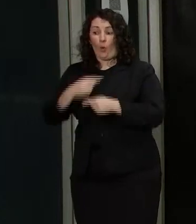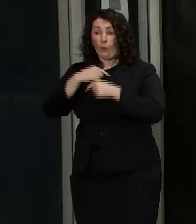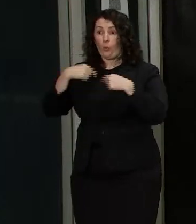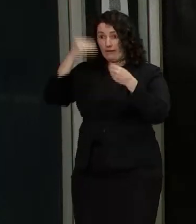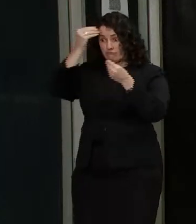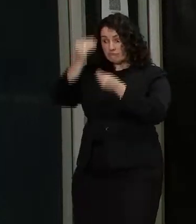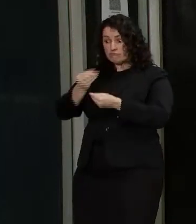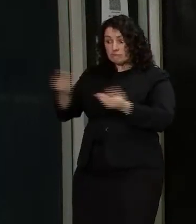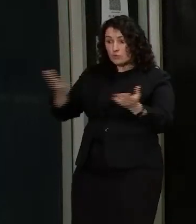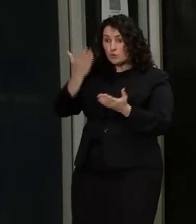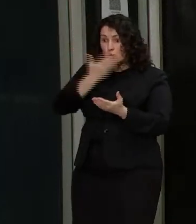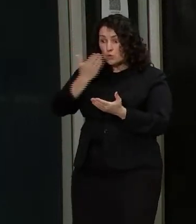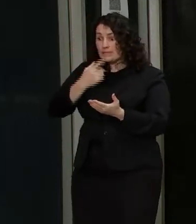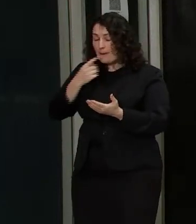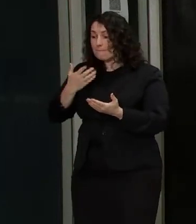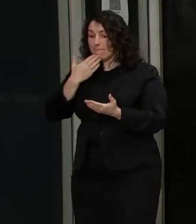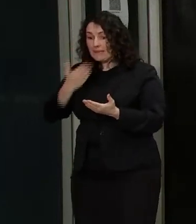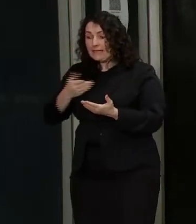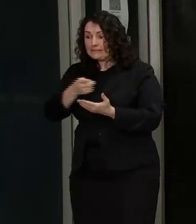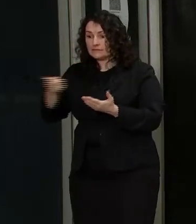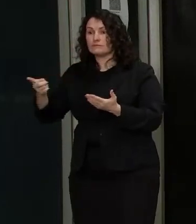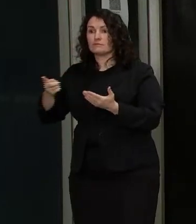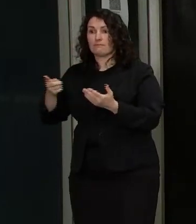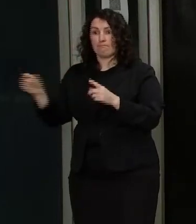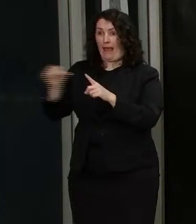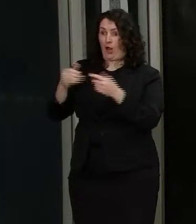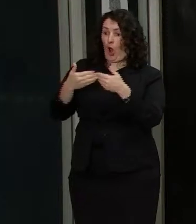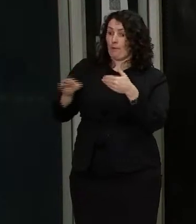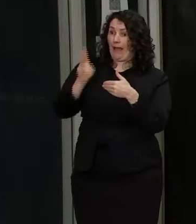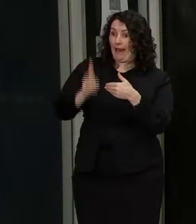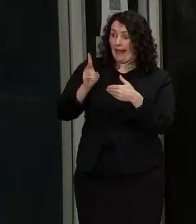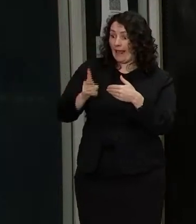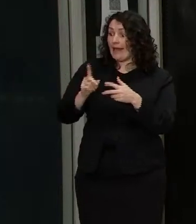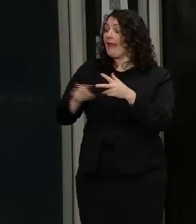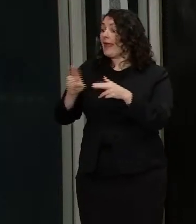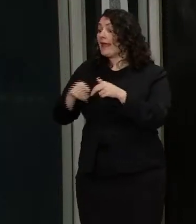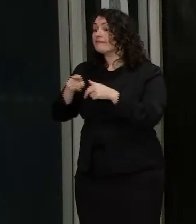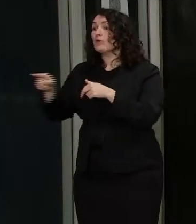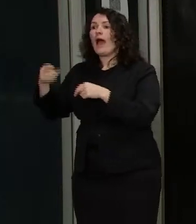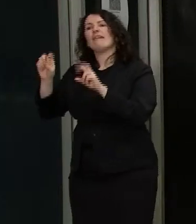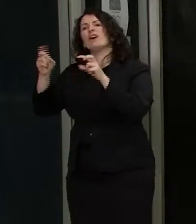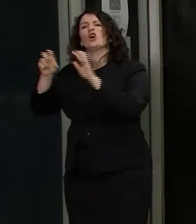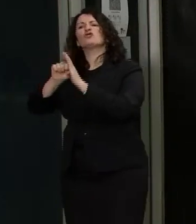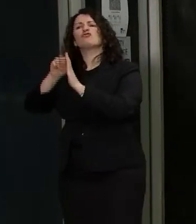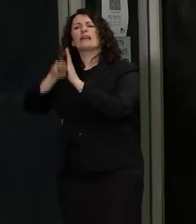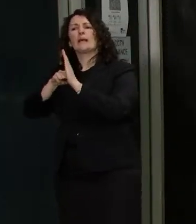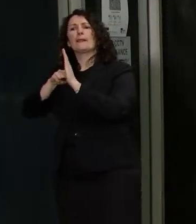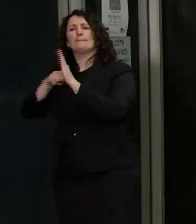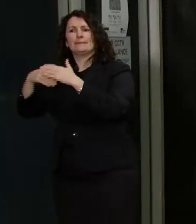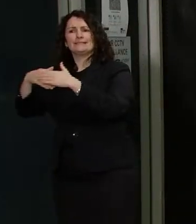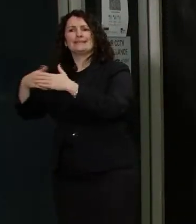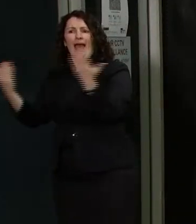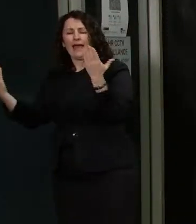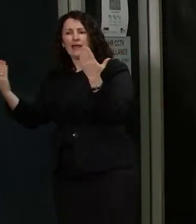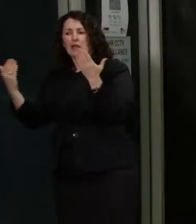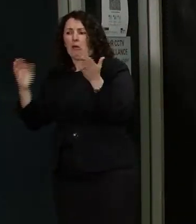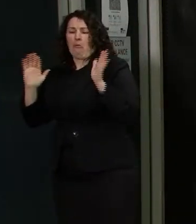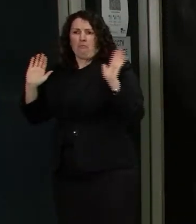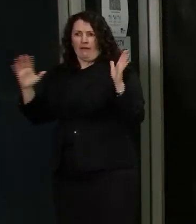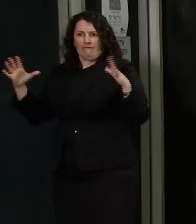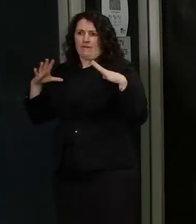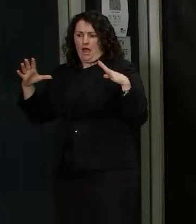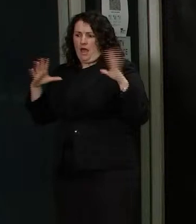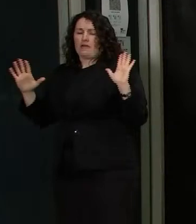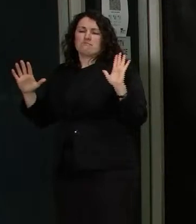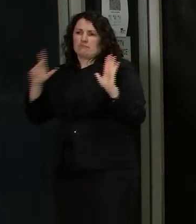if you have a curriculum day, and some schools plan out curriculum days a year in advance, they might have guest speakers, but we've